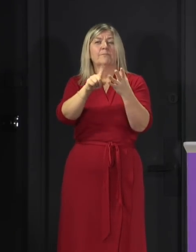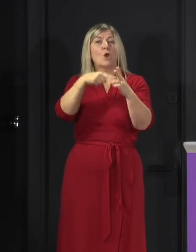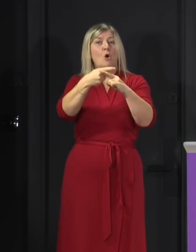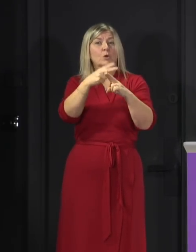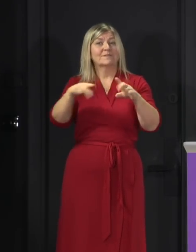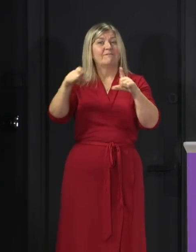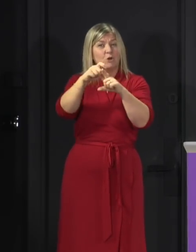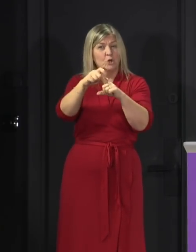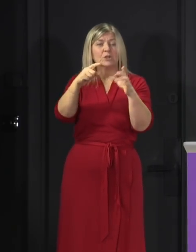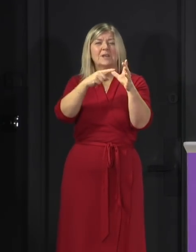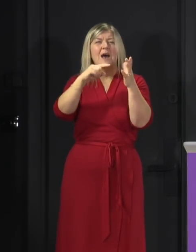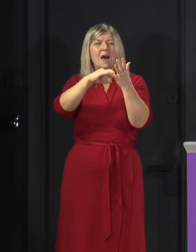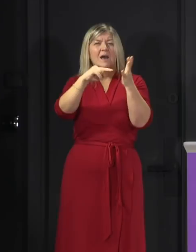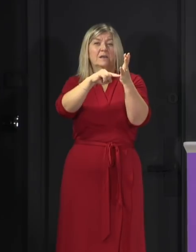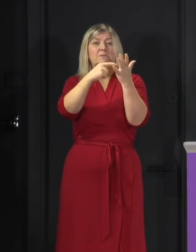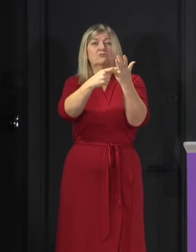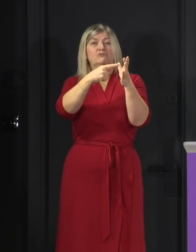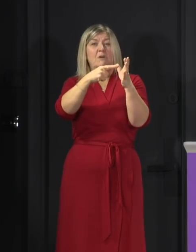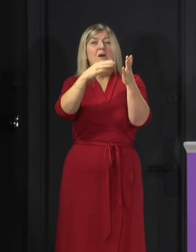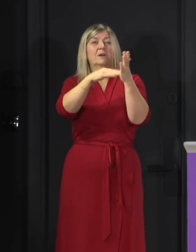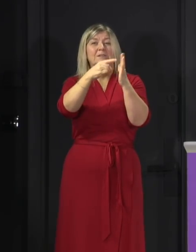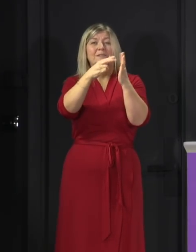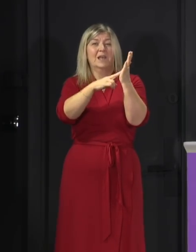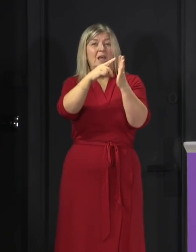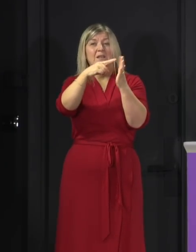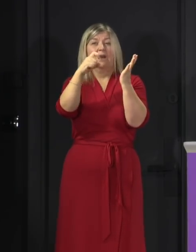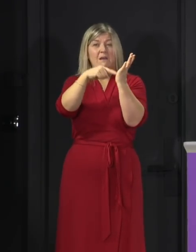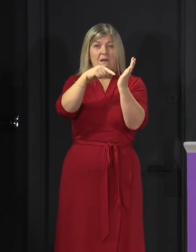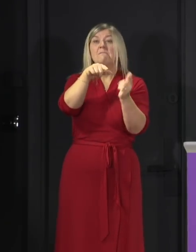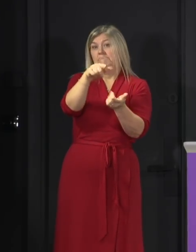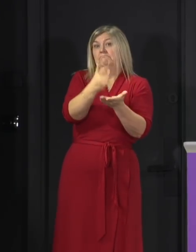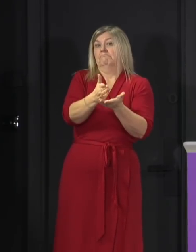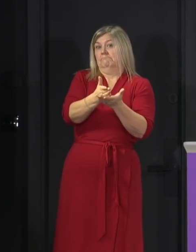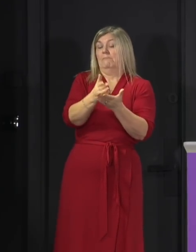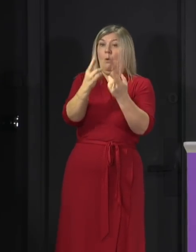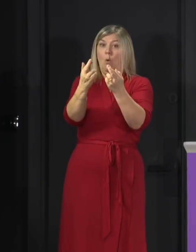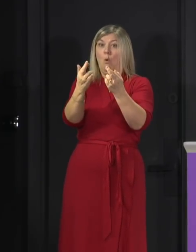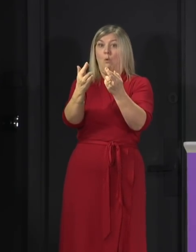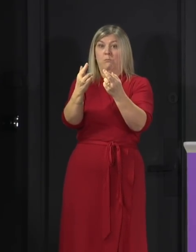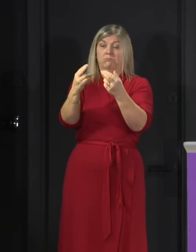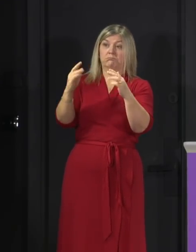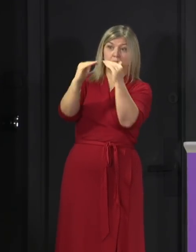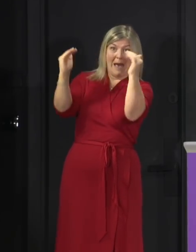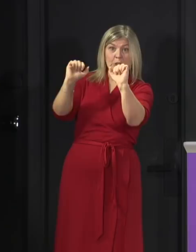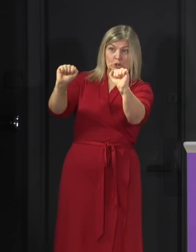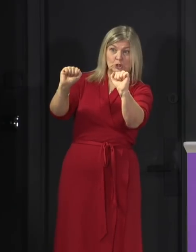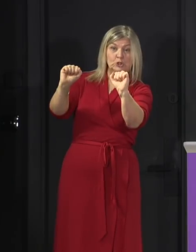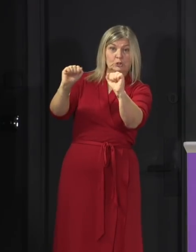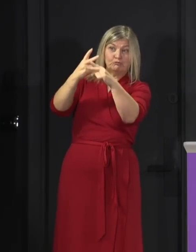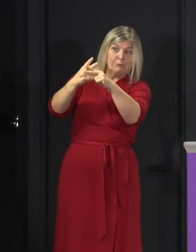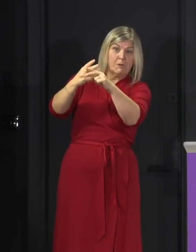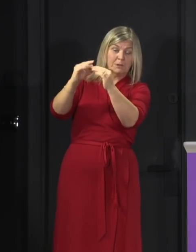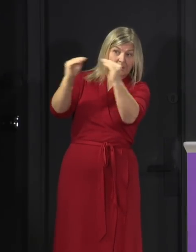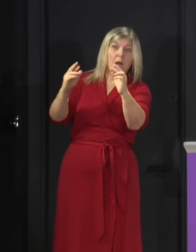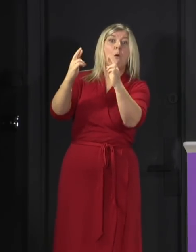Oxford AstraZeneca. If these are approved, that will obviously further increase our ability to vaccinate people. For the moment,